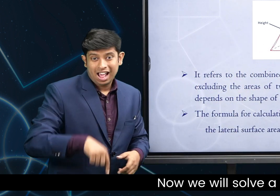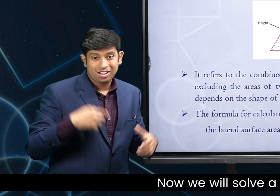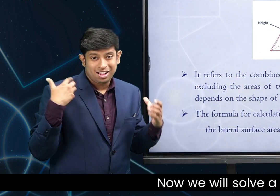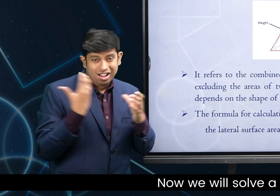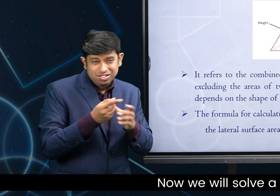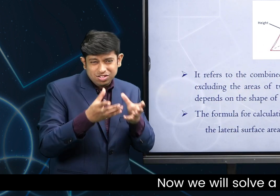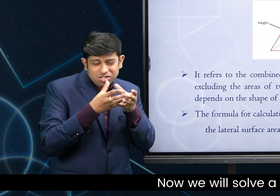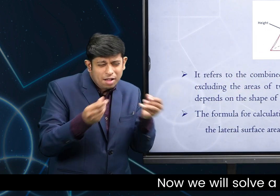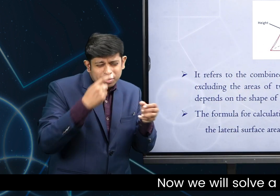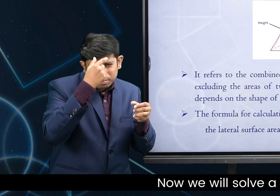Now we will solve a problem.